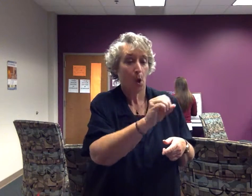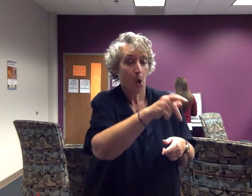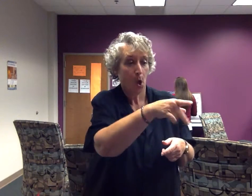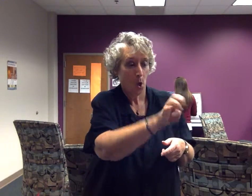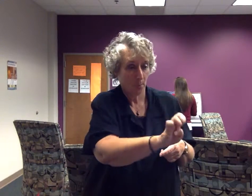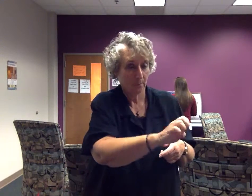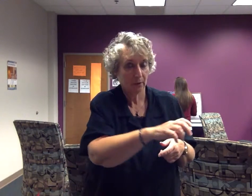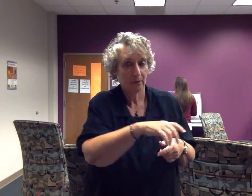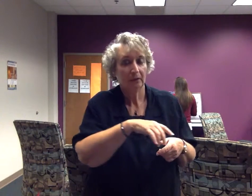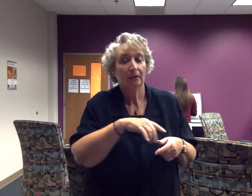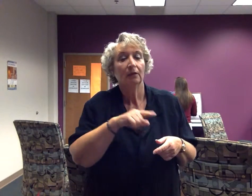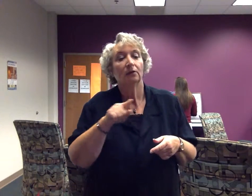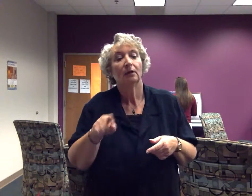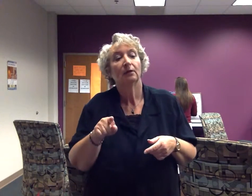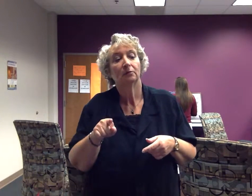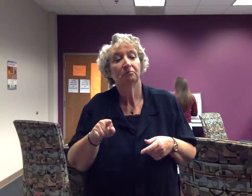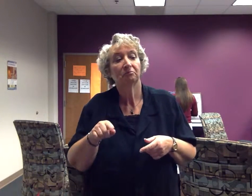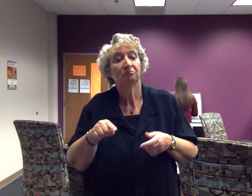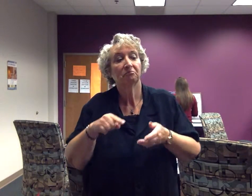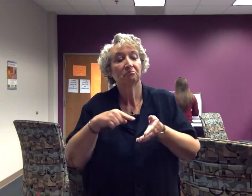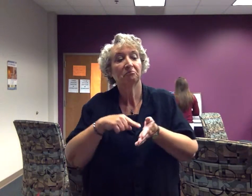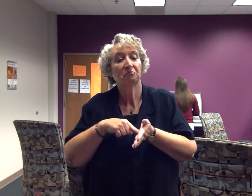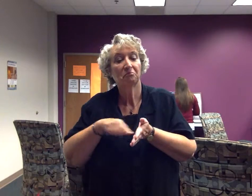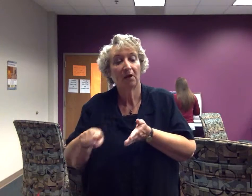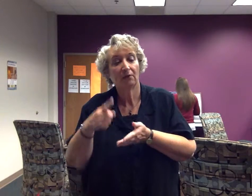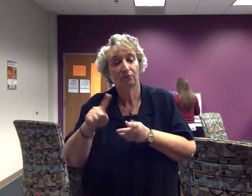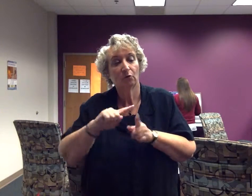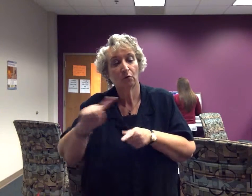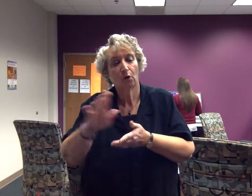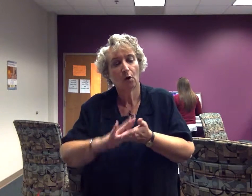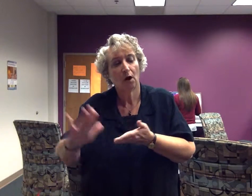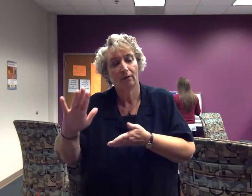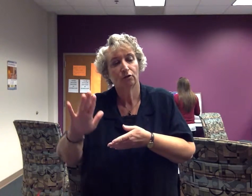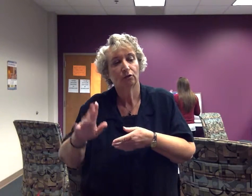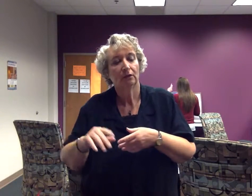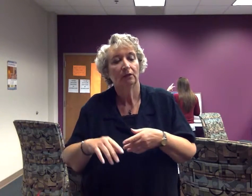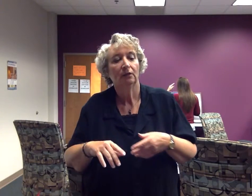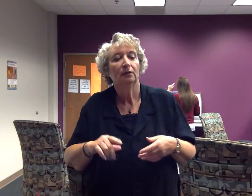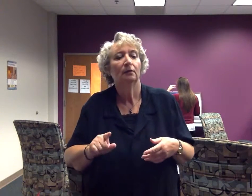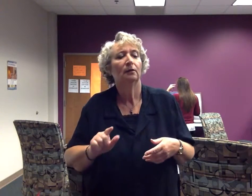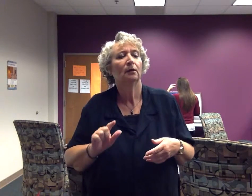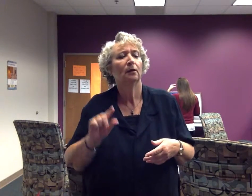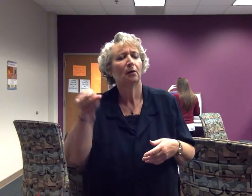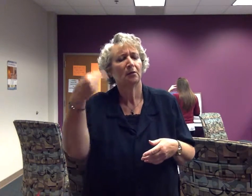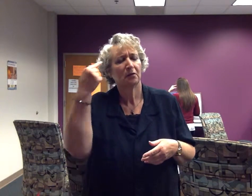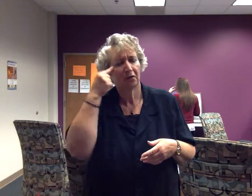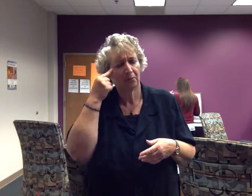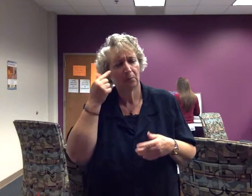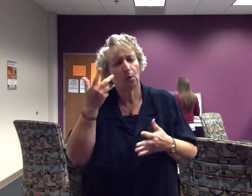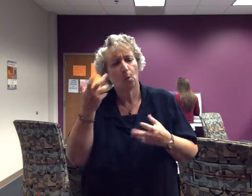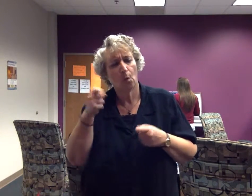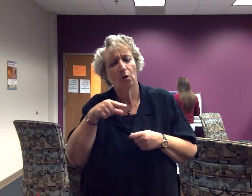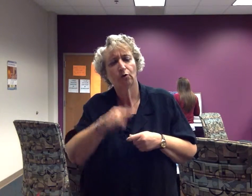average. And they pay for you to go to college, right? Yes. Now, why would the government want you to go to college? Maybe to push you to